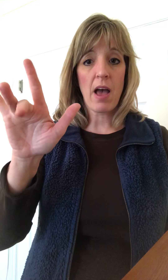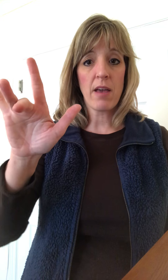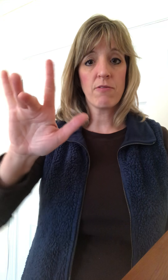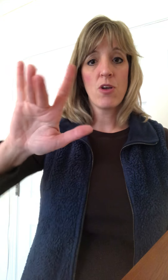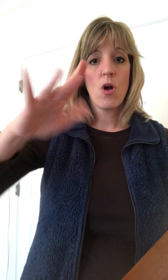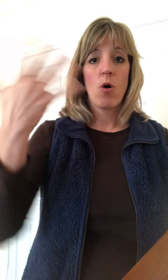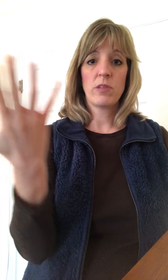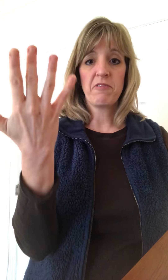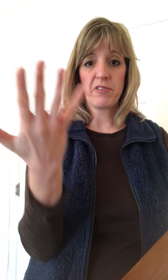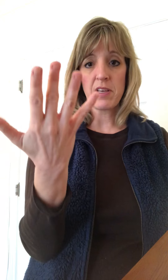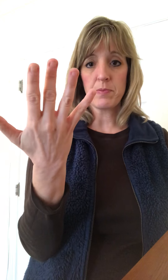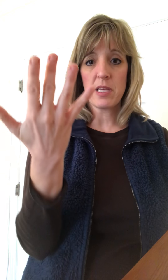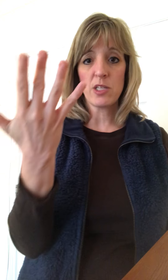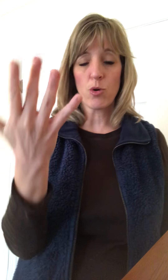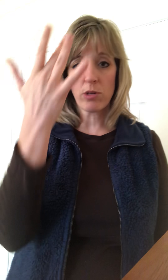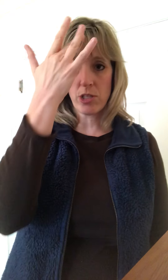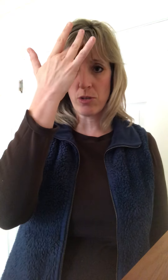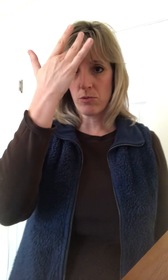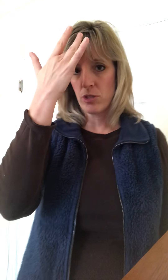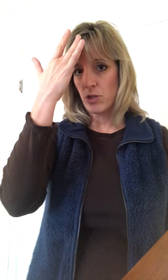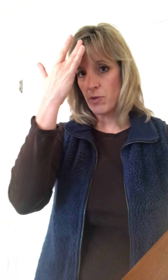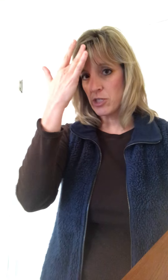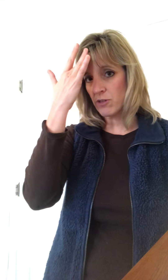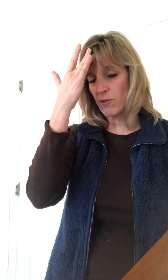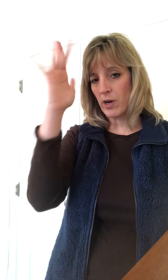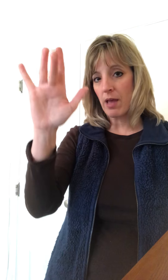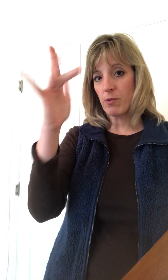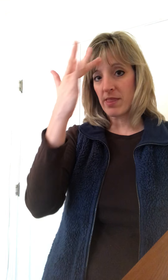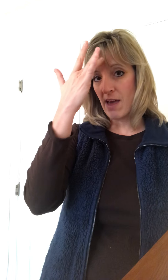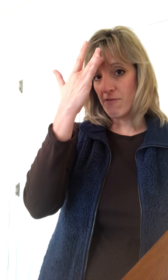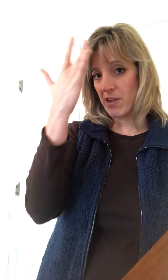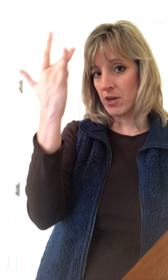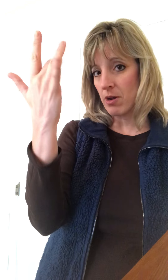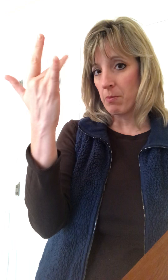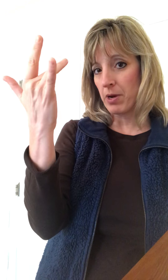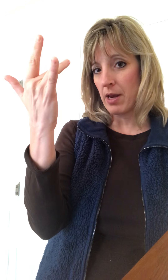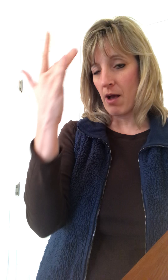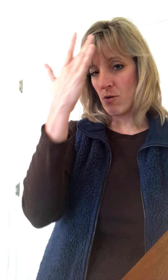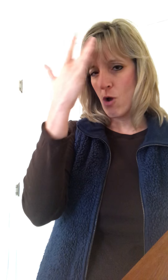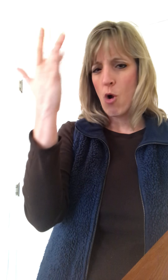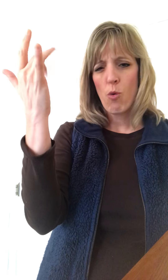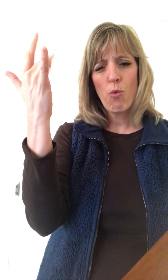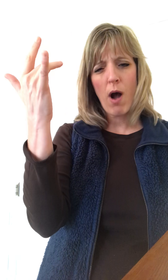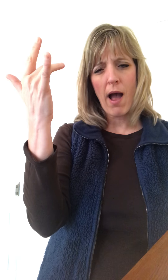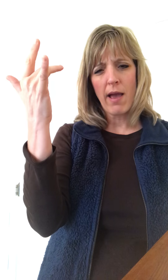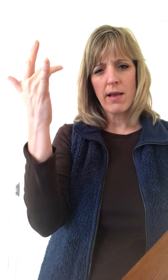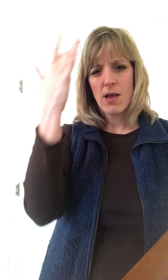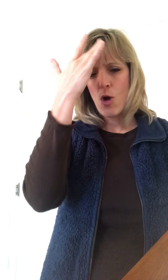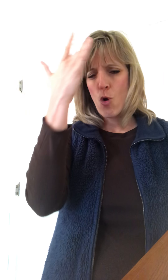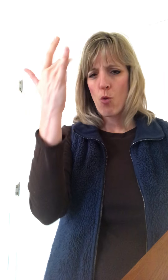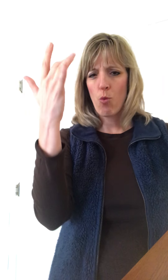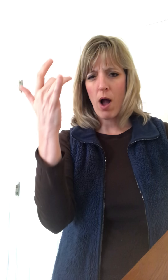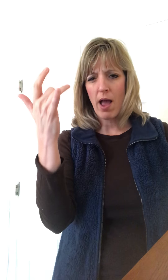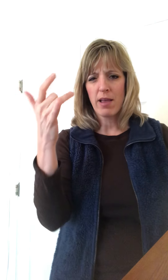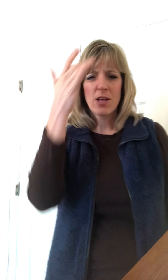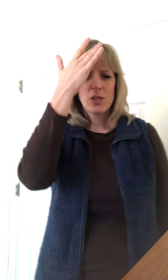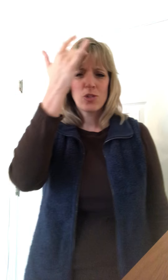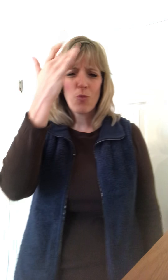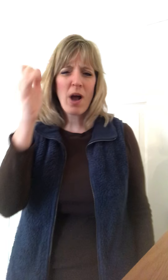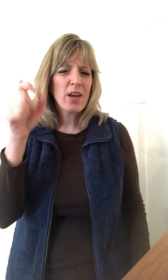25, only flipped and towards you. So you hit your forehead with that finger and bring it out. Why? Why? So why are